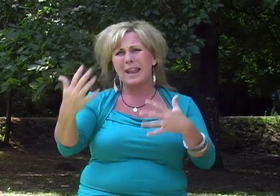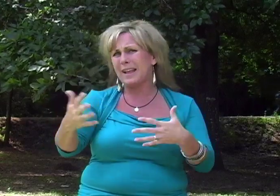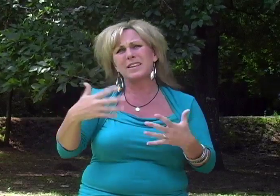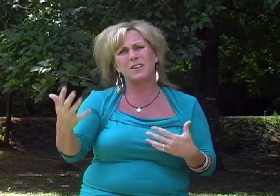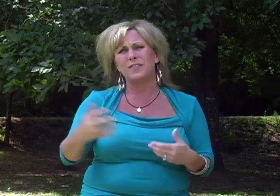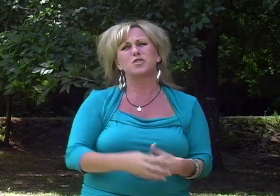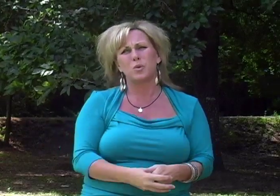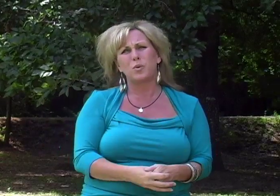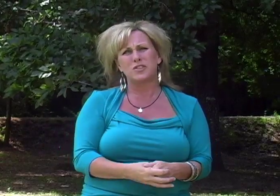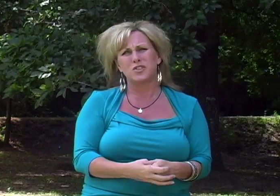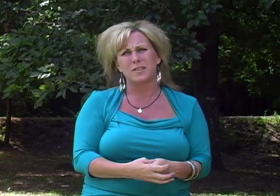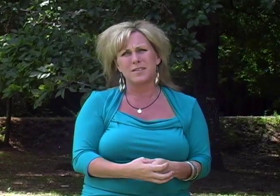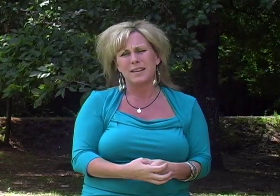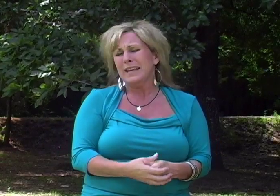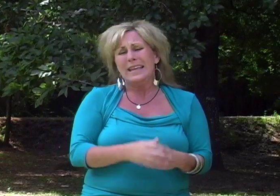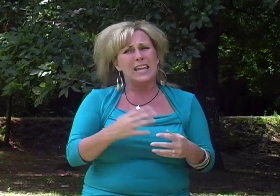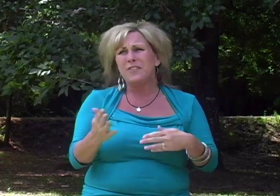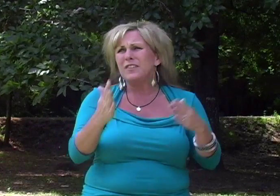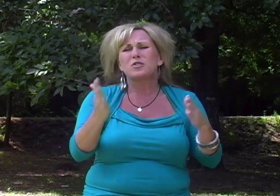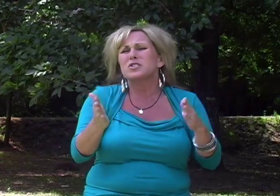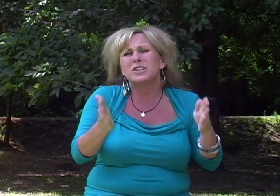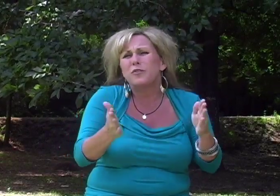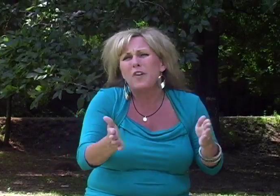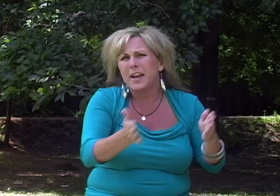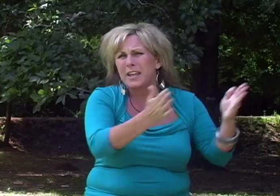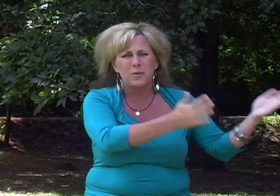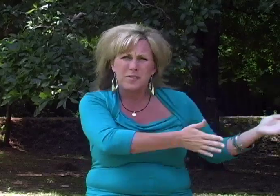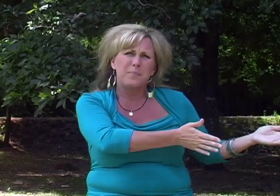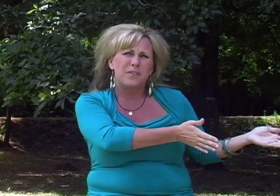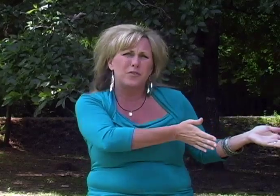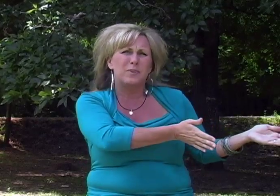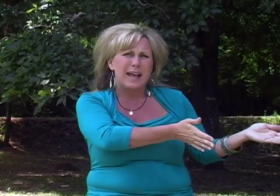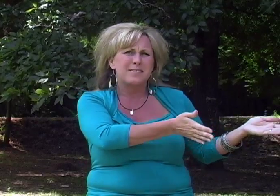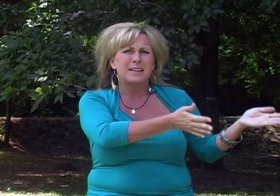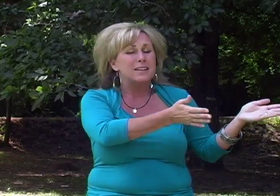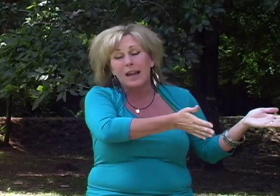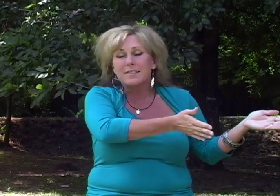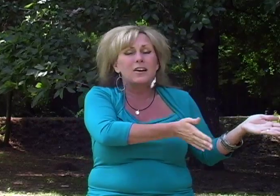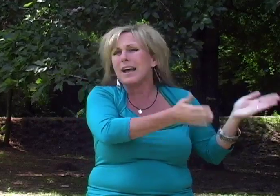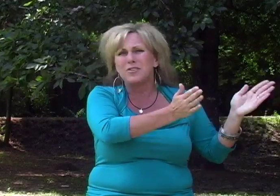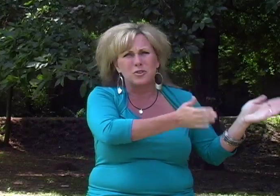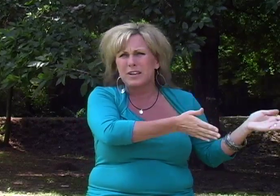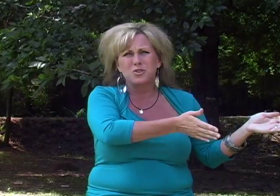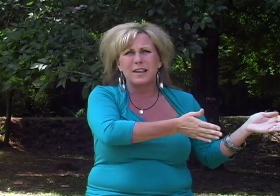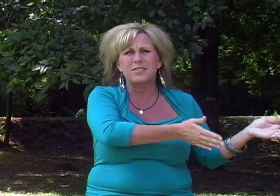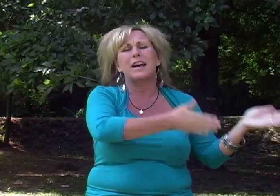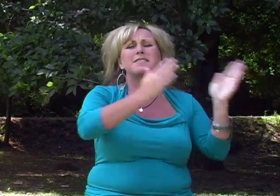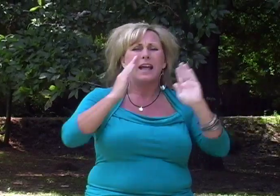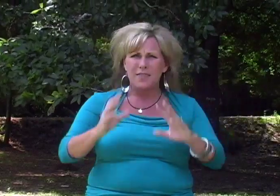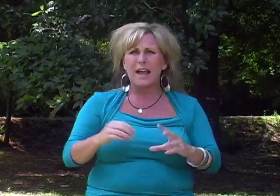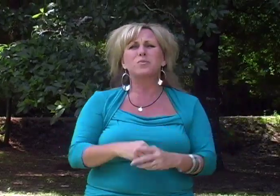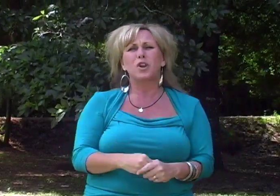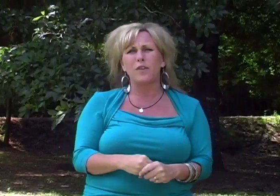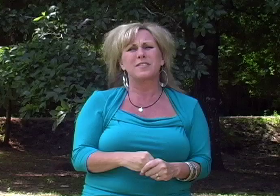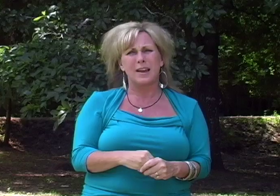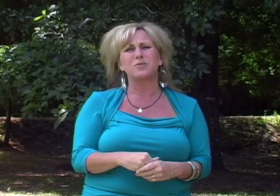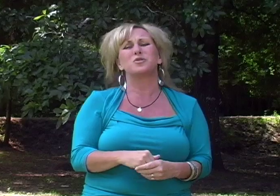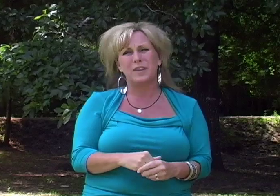ask individual questions. Even if you're still foggy on something from last night's class or yesterday's class, that's what office hours are there